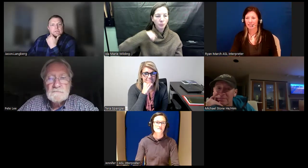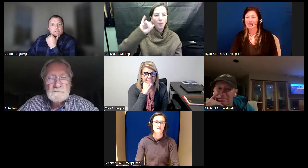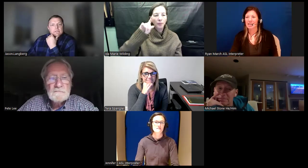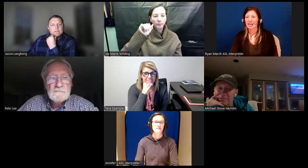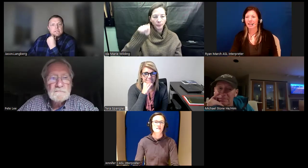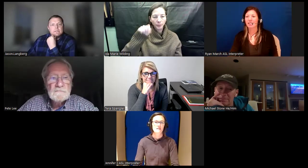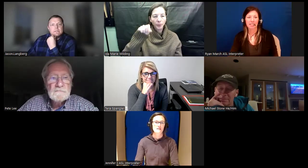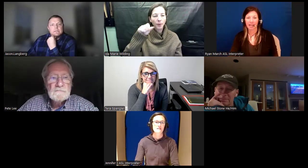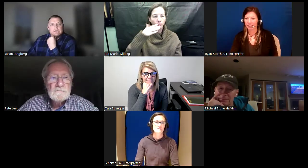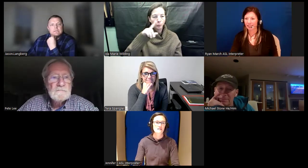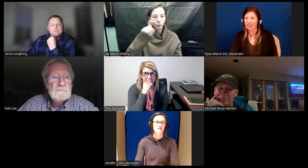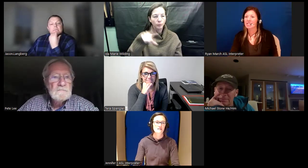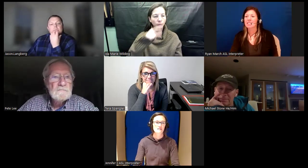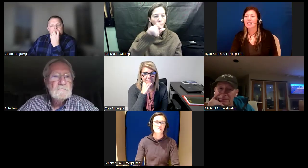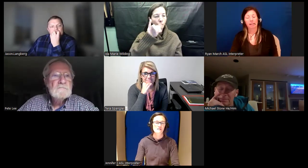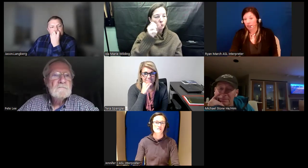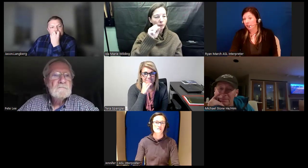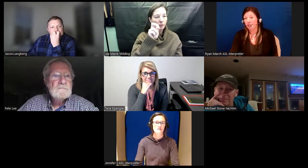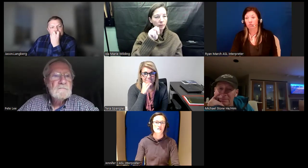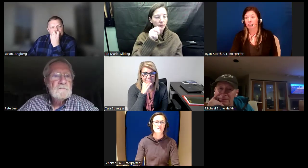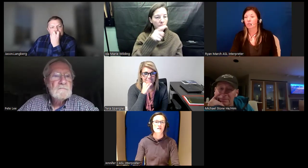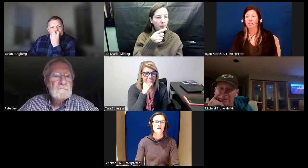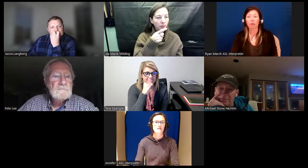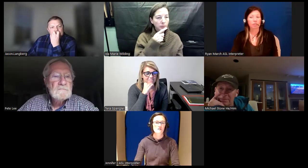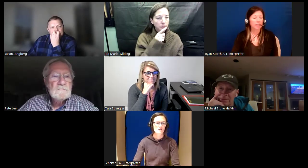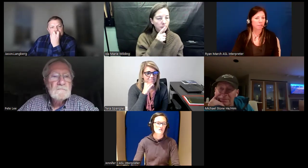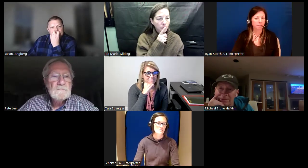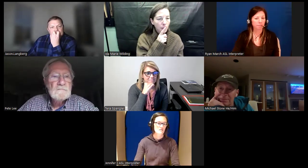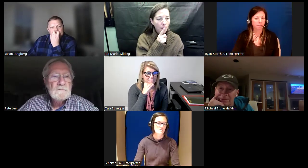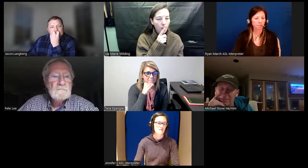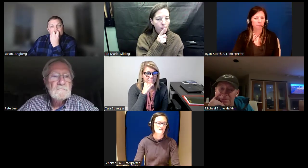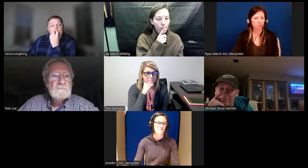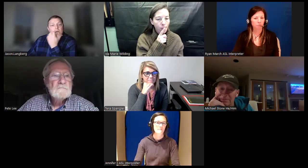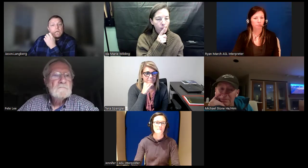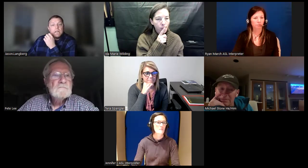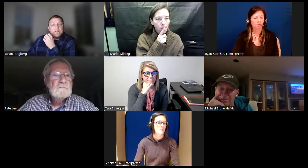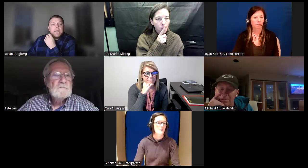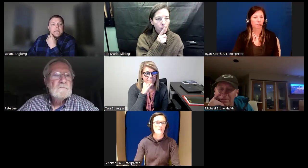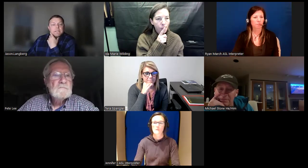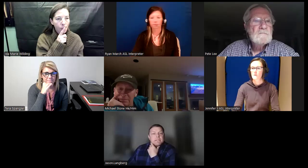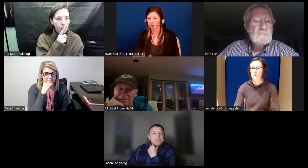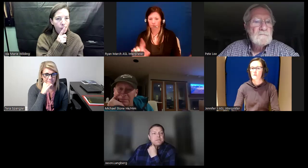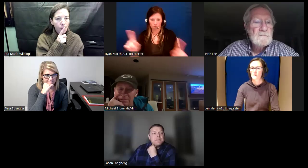Yes. And this is Ida. Yeah. Again, really good question. Oh, Jason? Yeah, it's a good